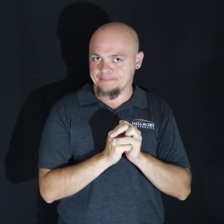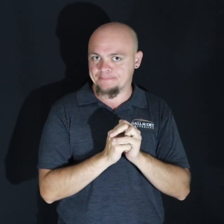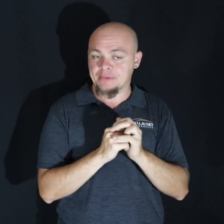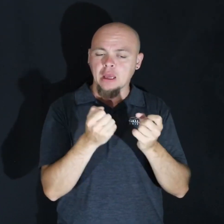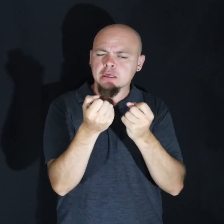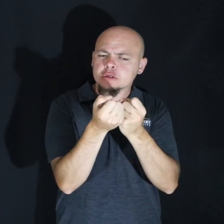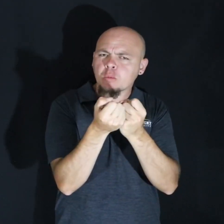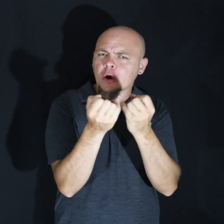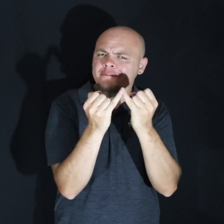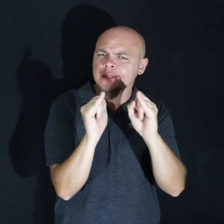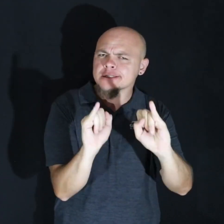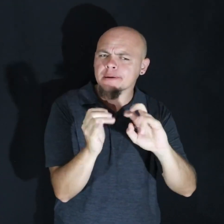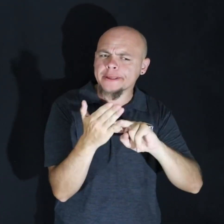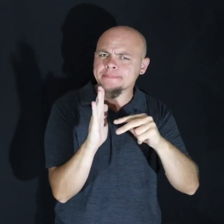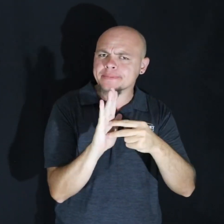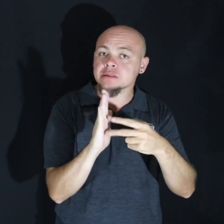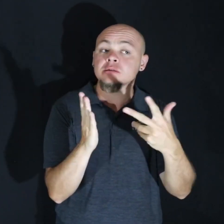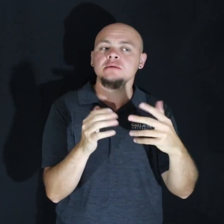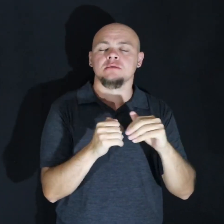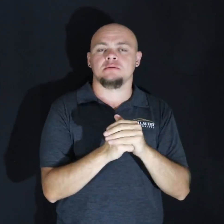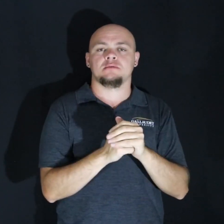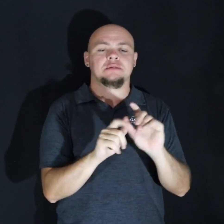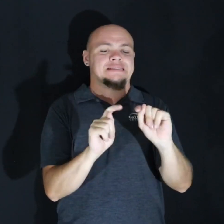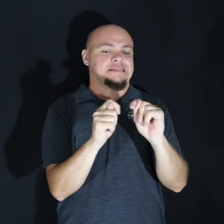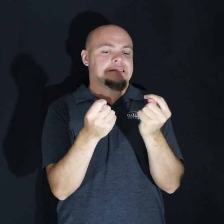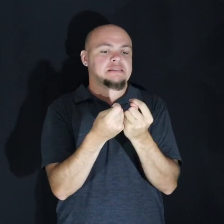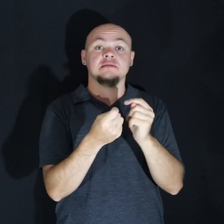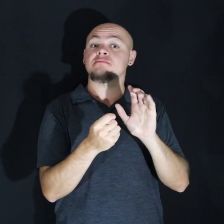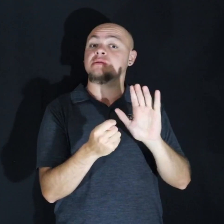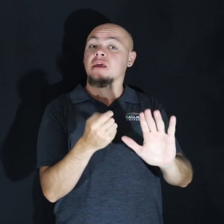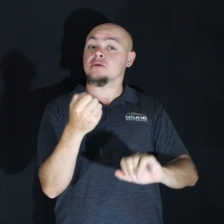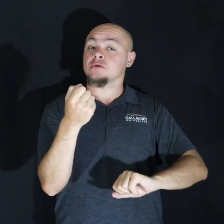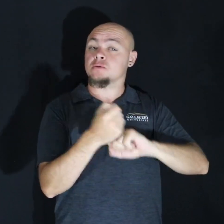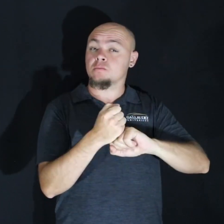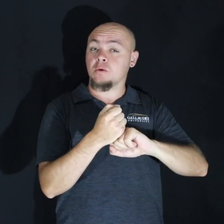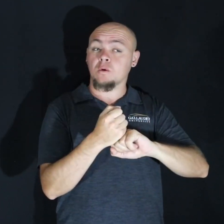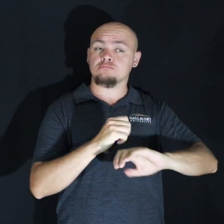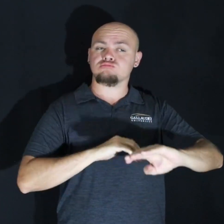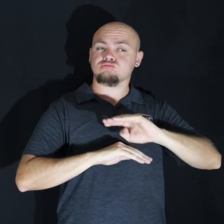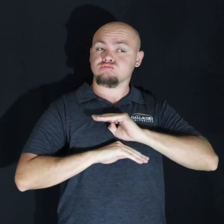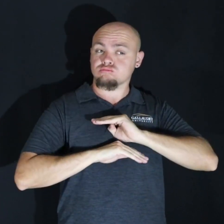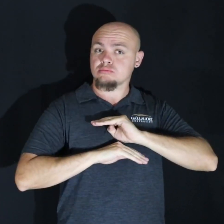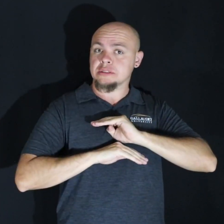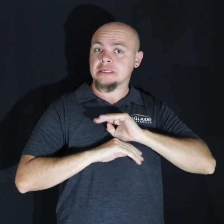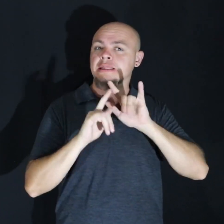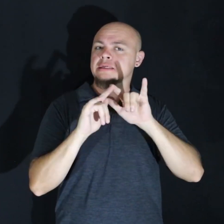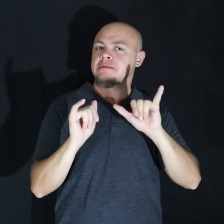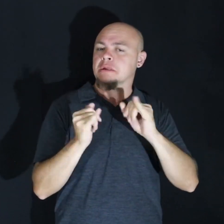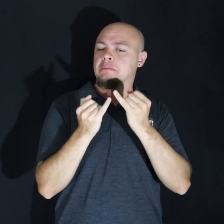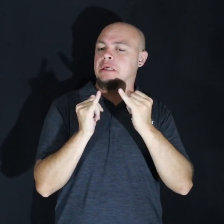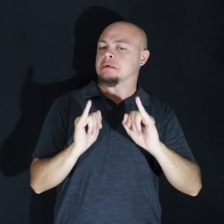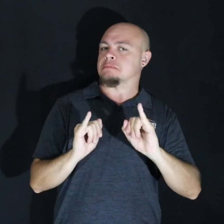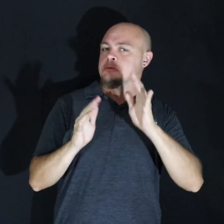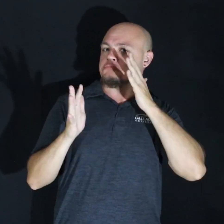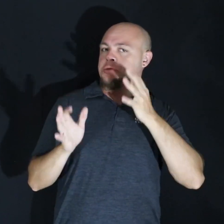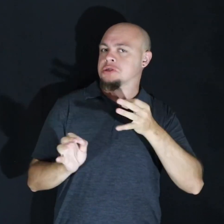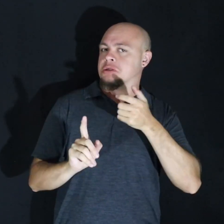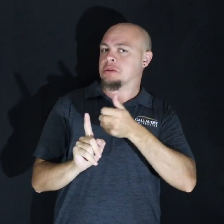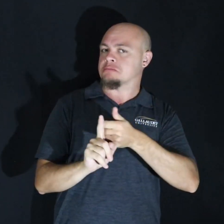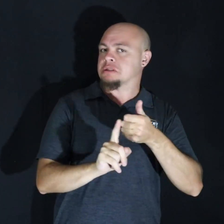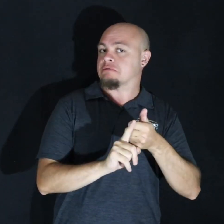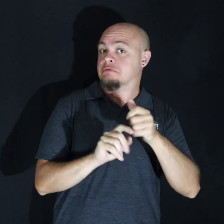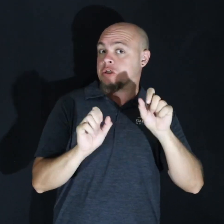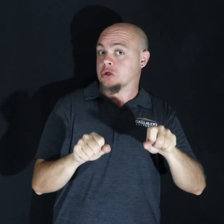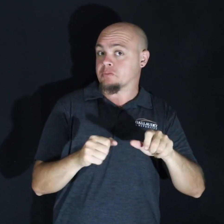supportive autonomy means that team members have the adequate amount of support, but they also have the autonomy to make their own